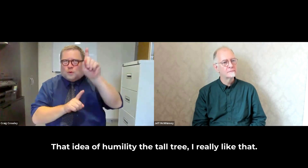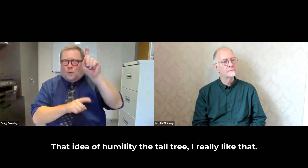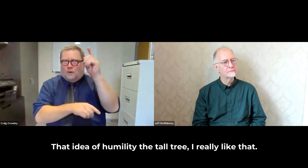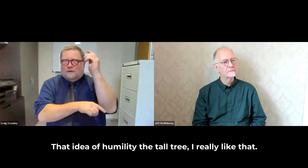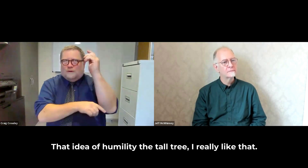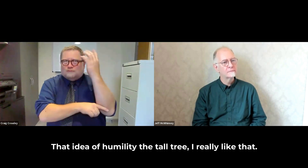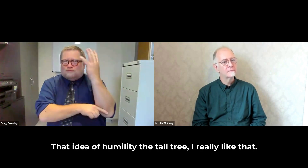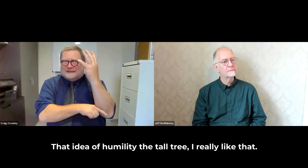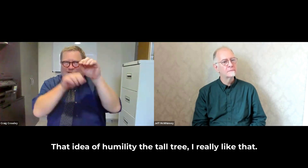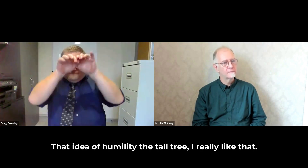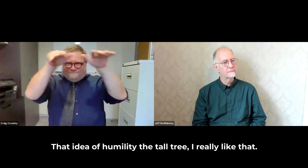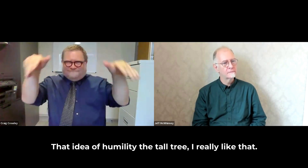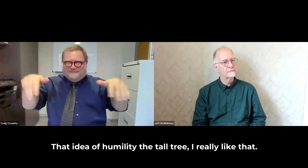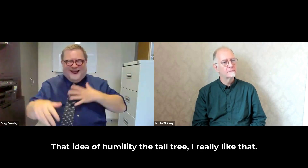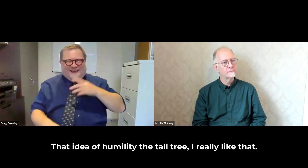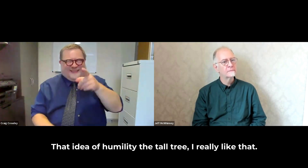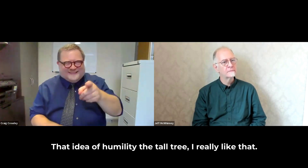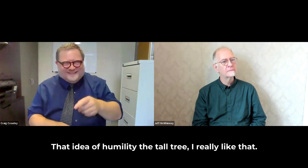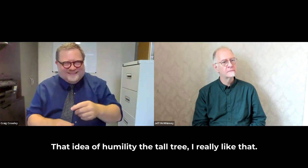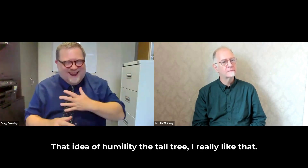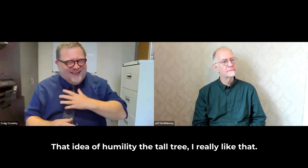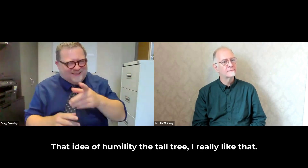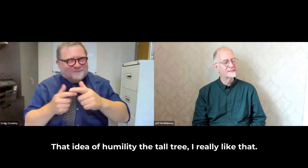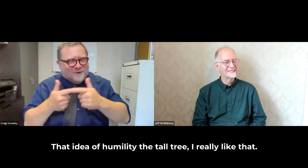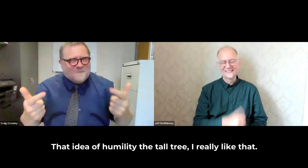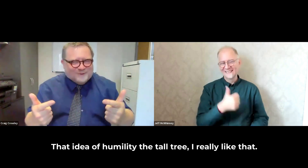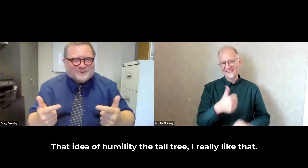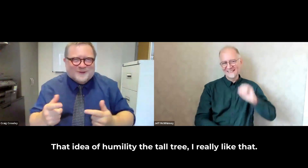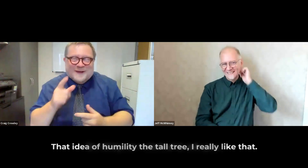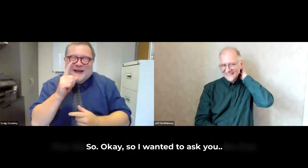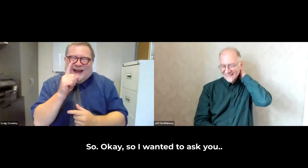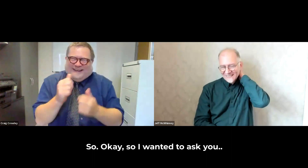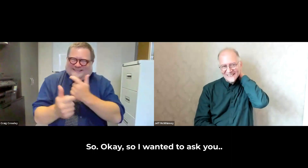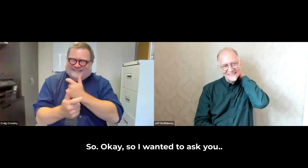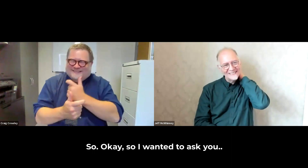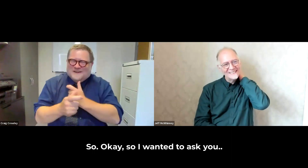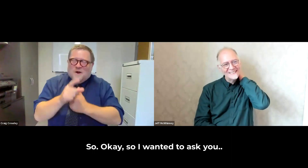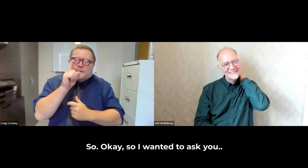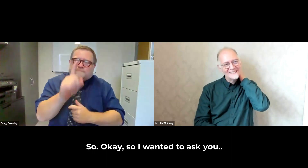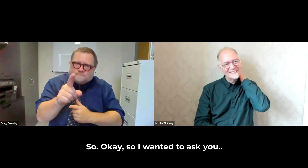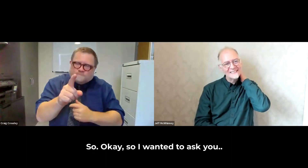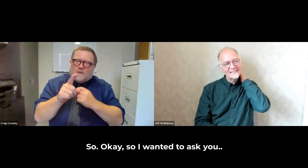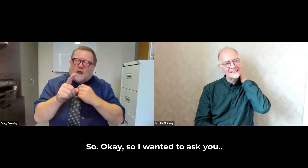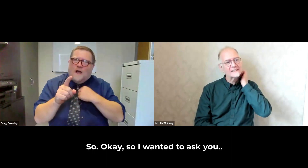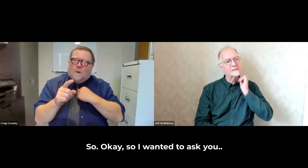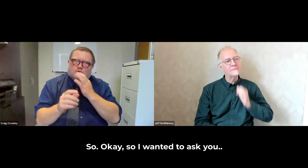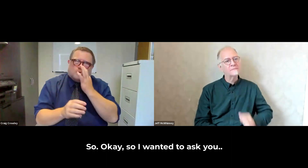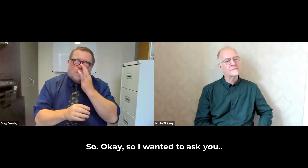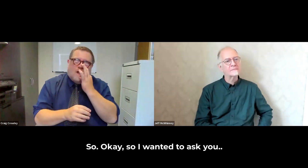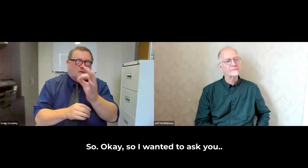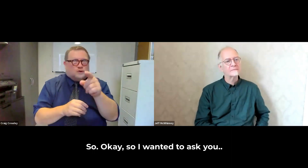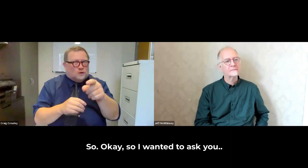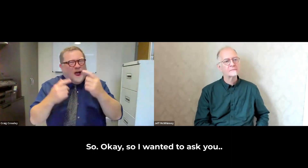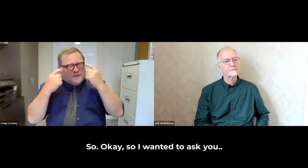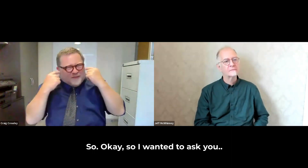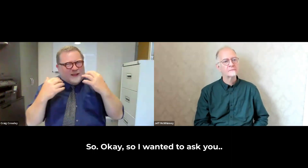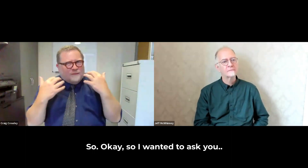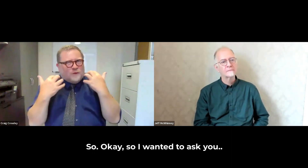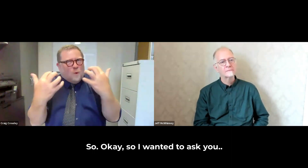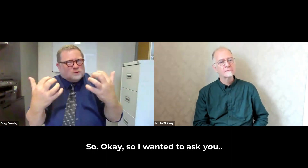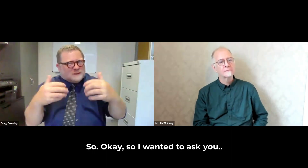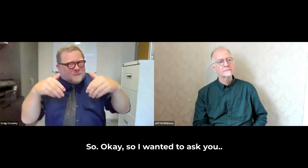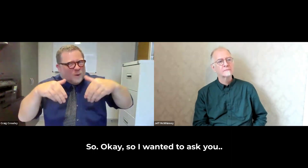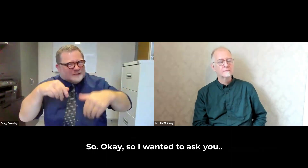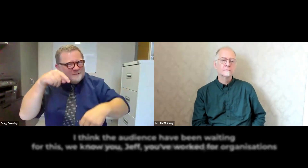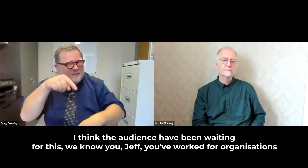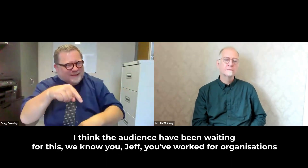of humility. You know, the tall tree. I really like that. I like that so much. Um, okay, so I wanted to